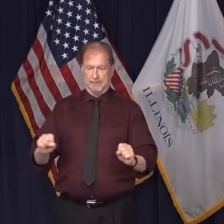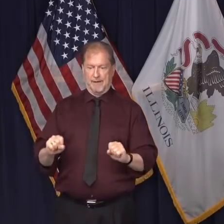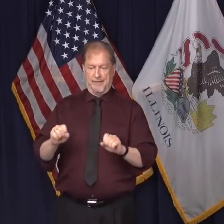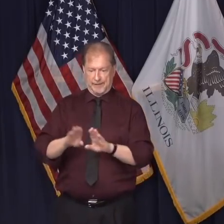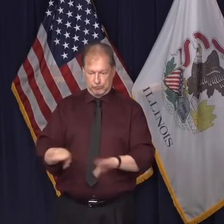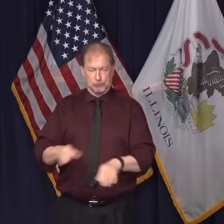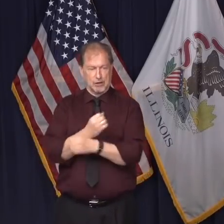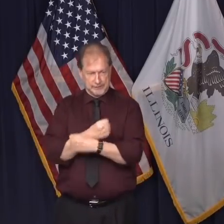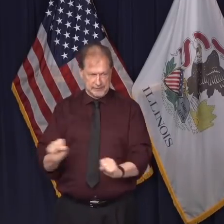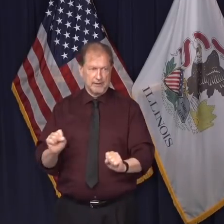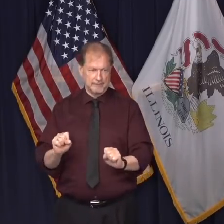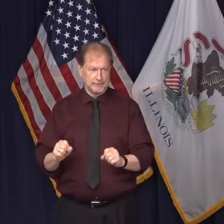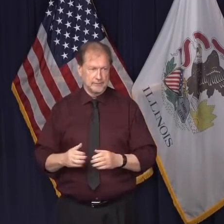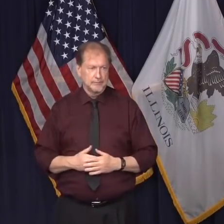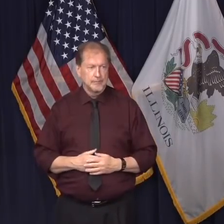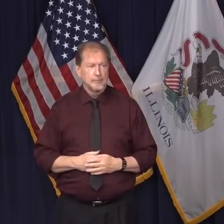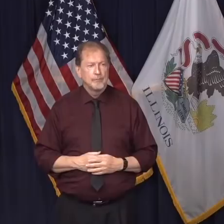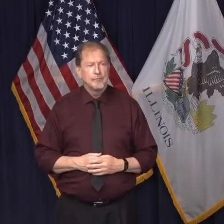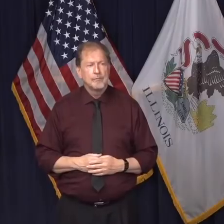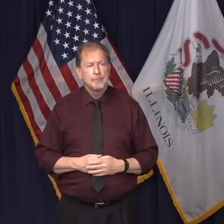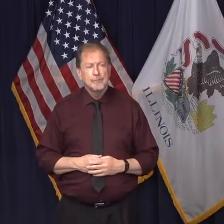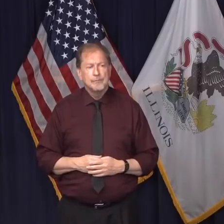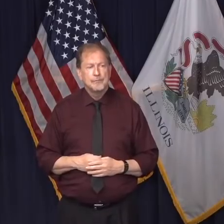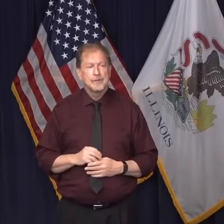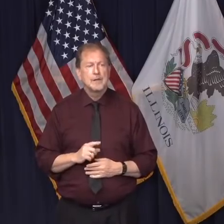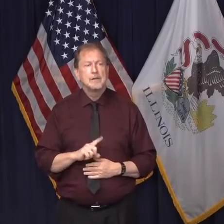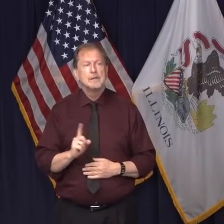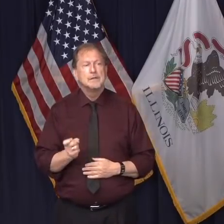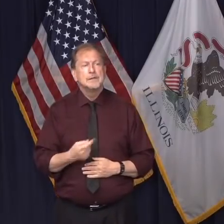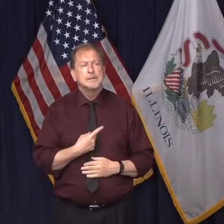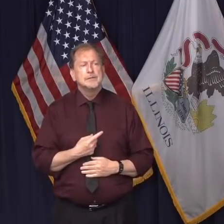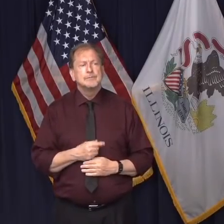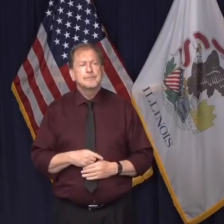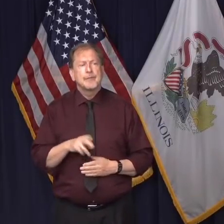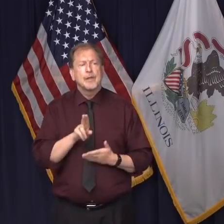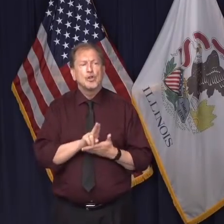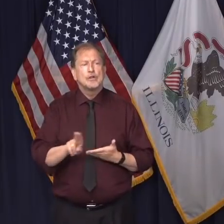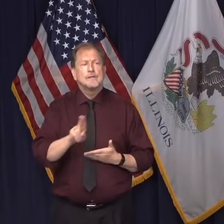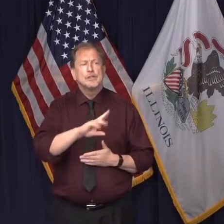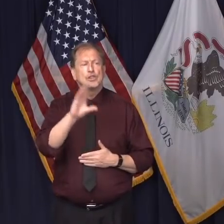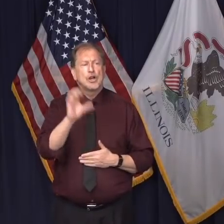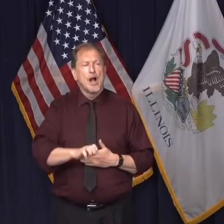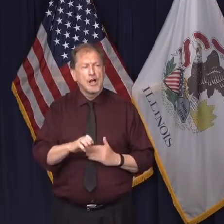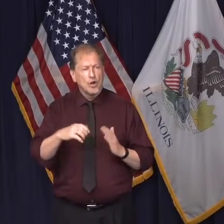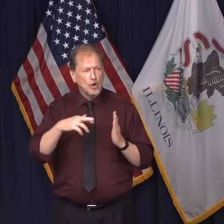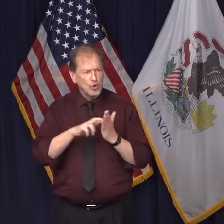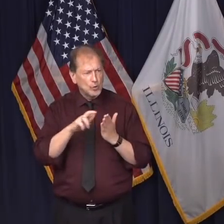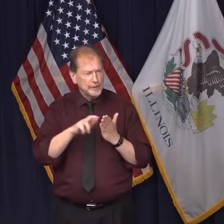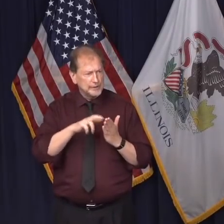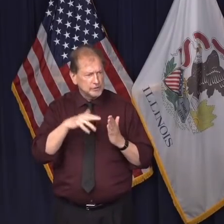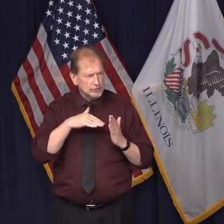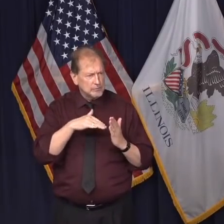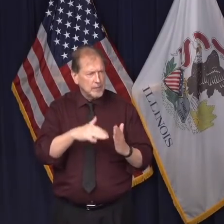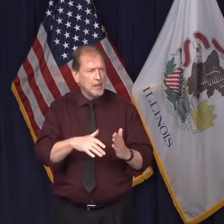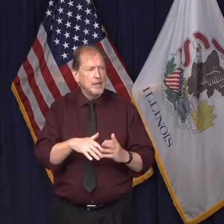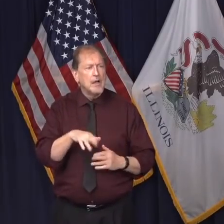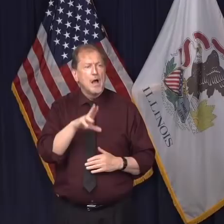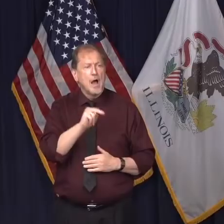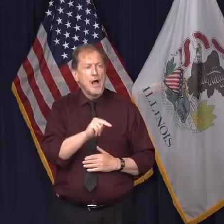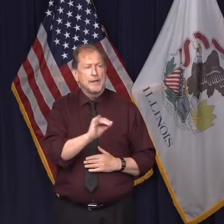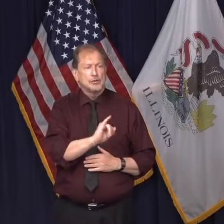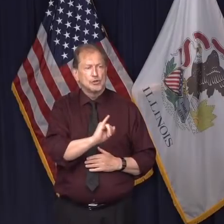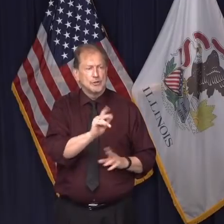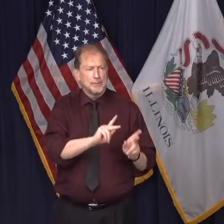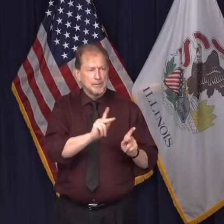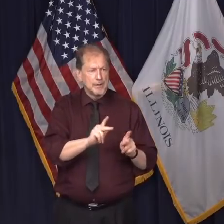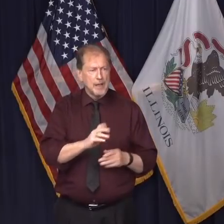looking to do. Benjamin Zamora with Telemundo said a new study by the University of Chicago Poverty Lab found that uninsured and undocumented residents are most